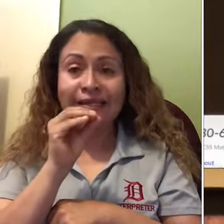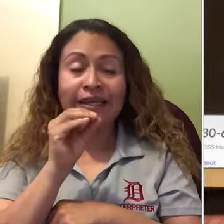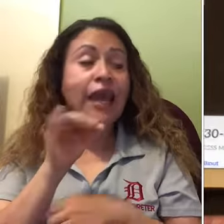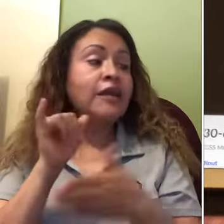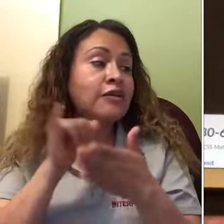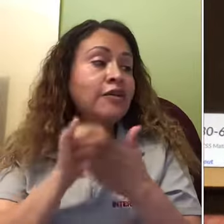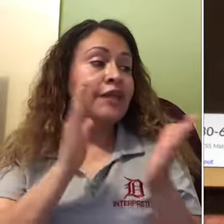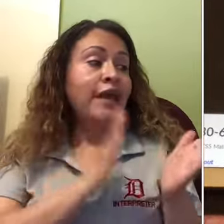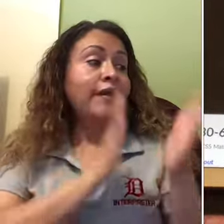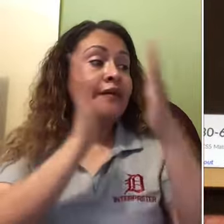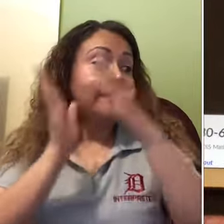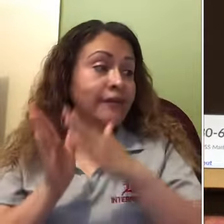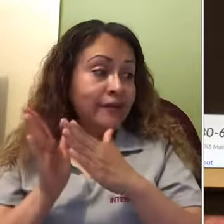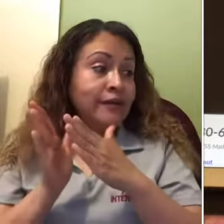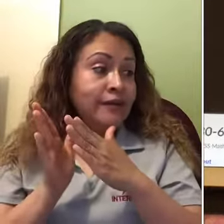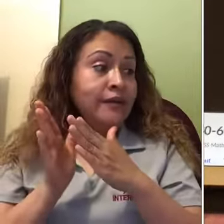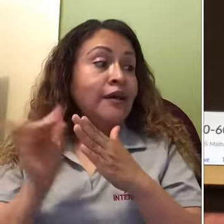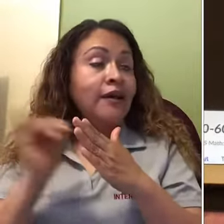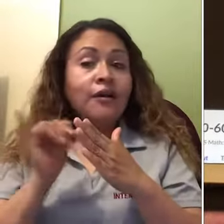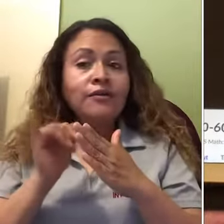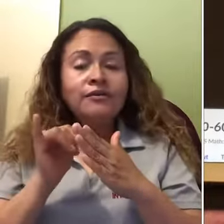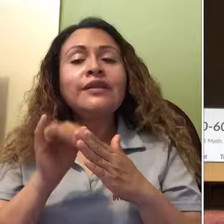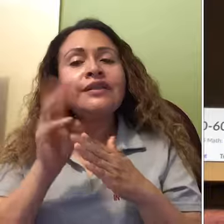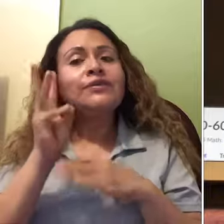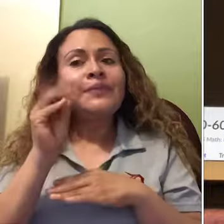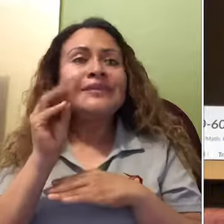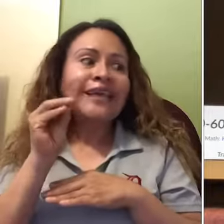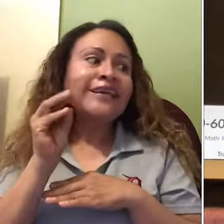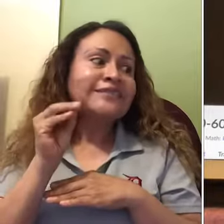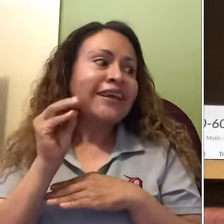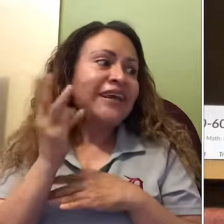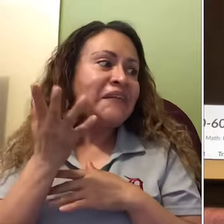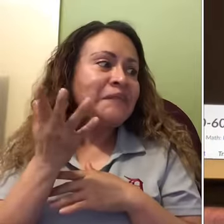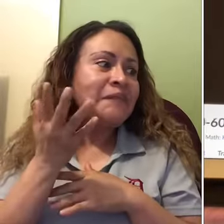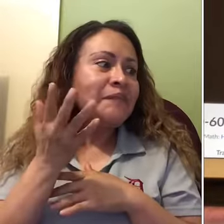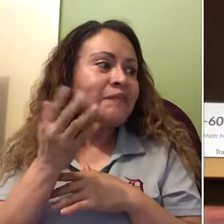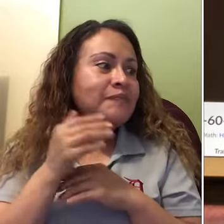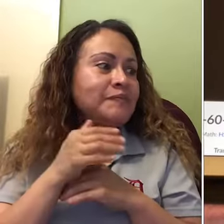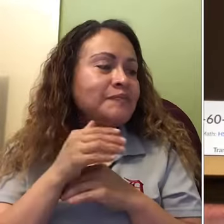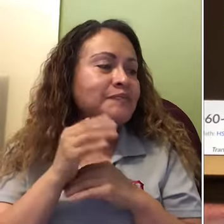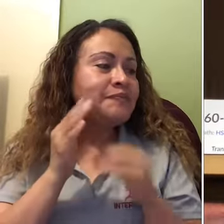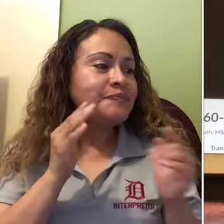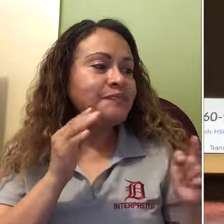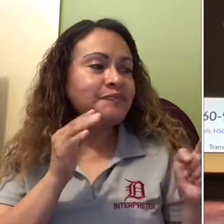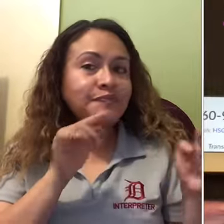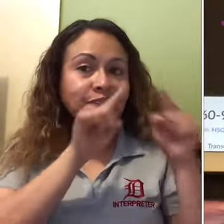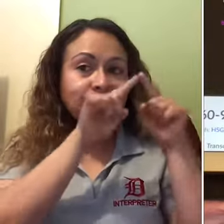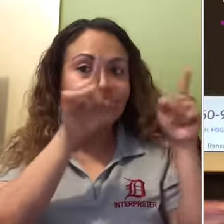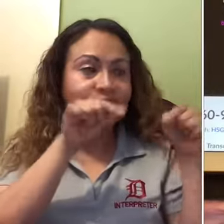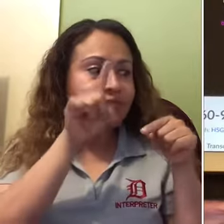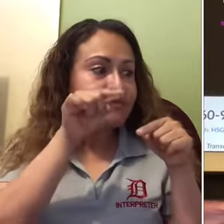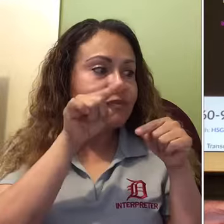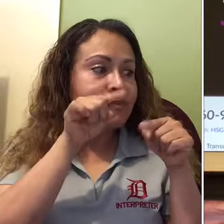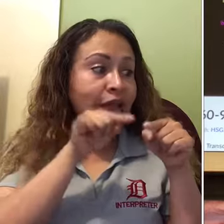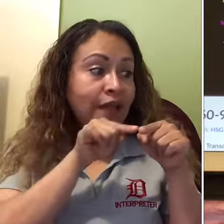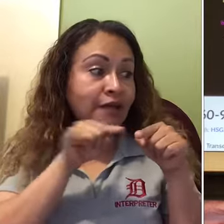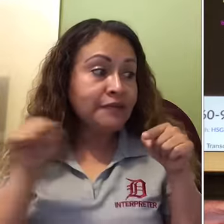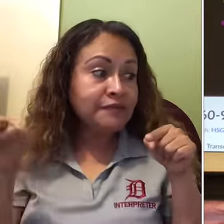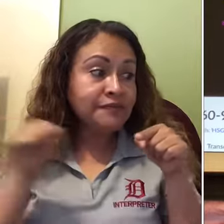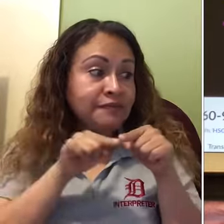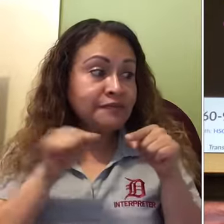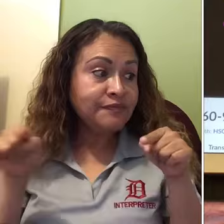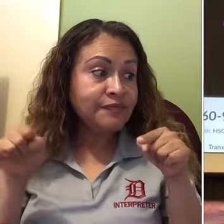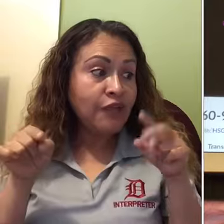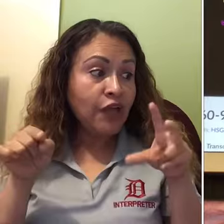this other side right over here needs to be 60 degrees. So that side right over there needs to be 60 degrees. This triangle right over here,